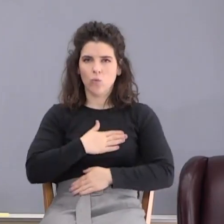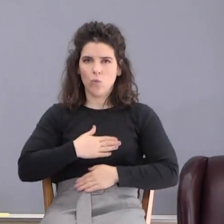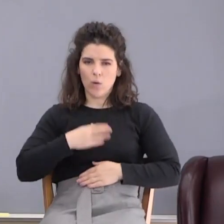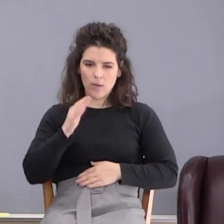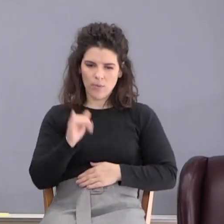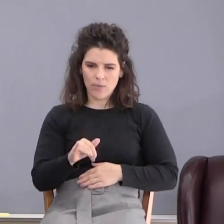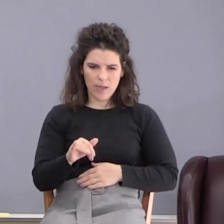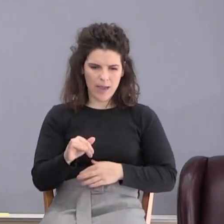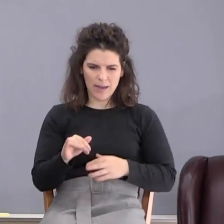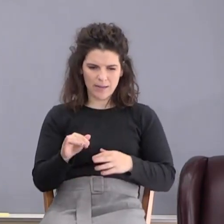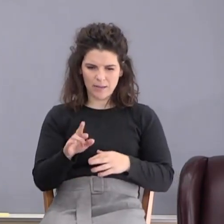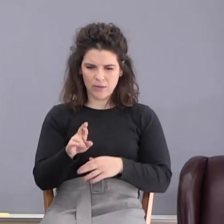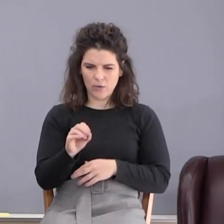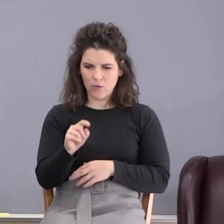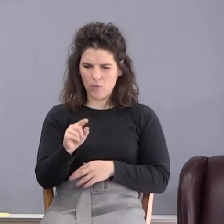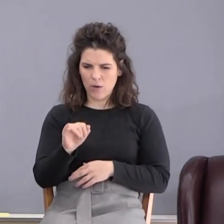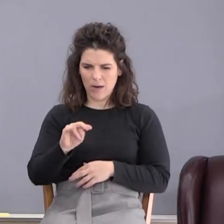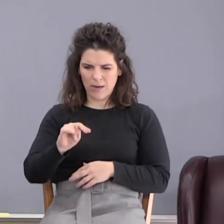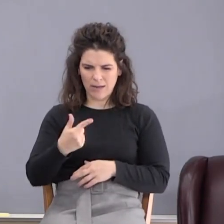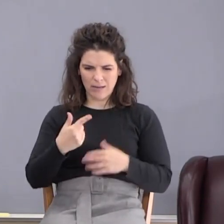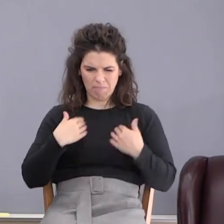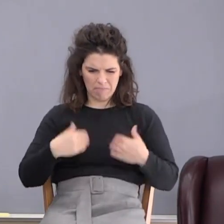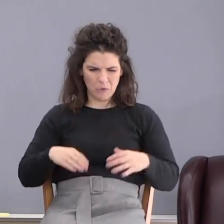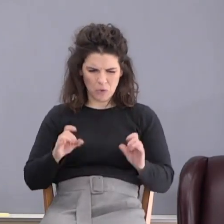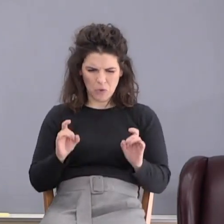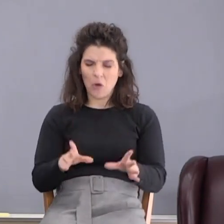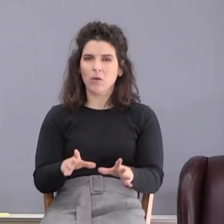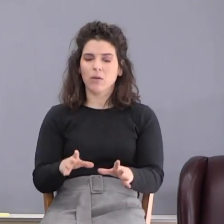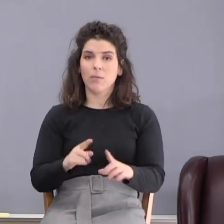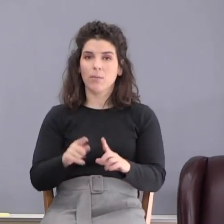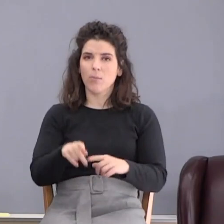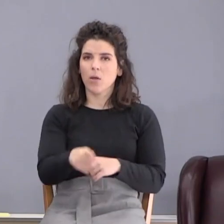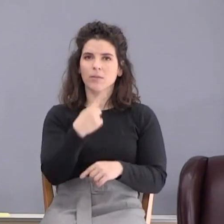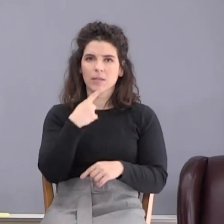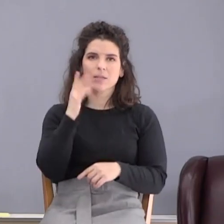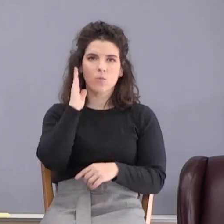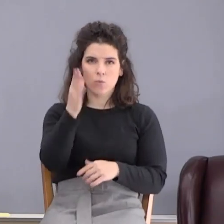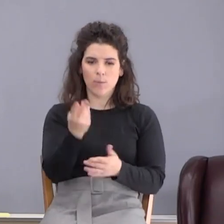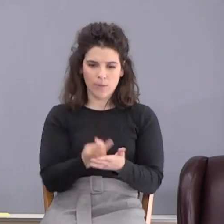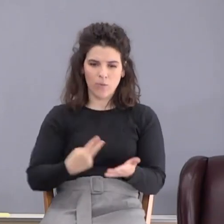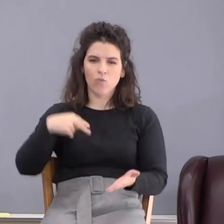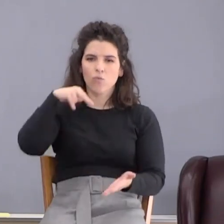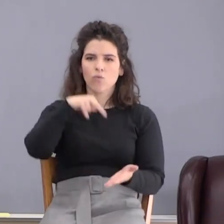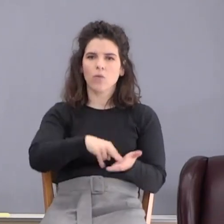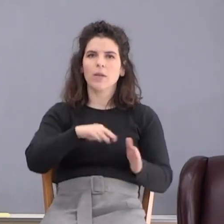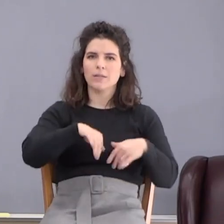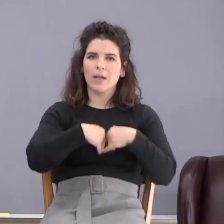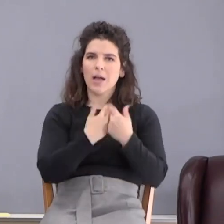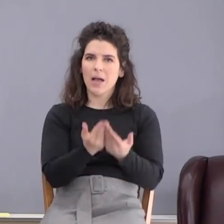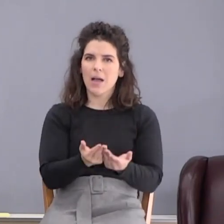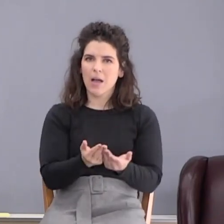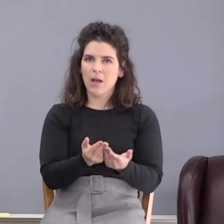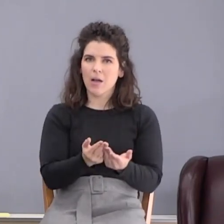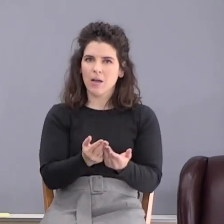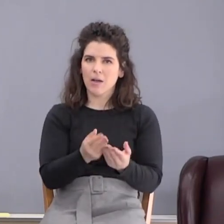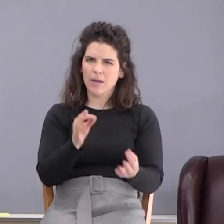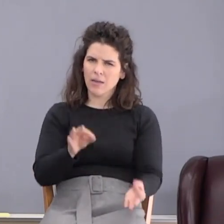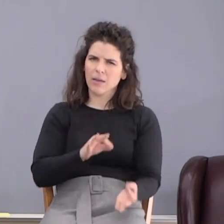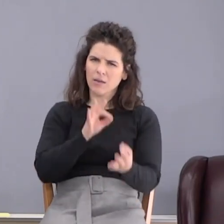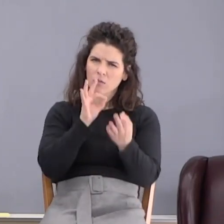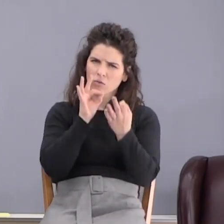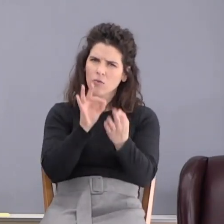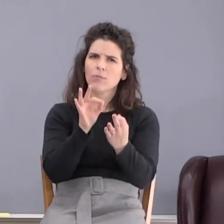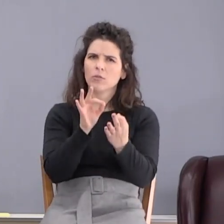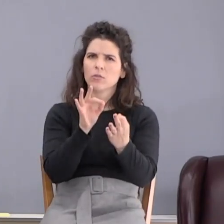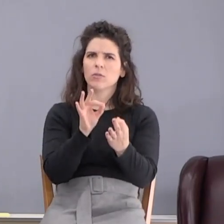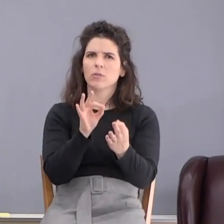that rotting carcass. Paul says it's going to be raised how? In